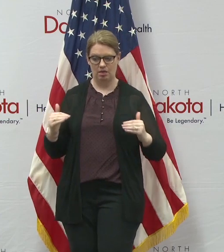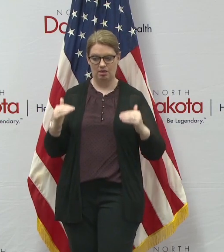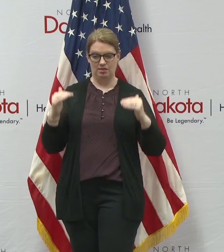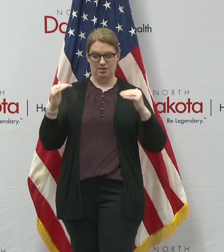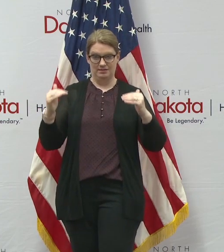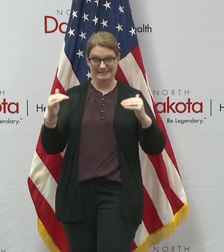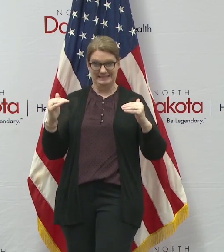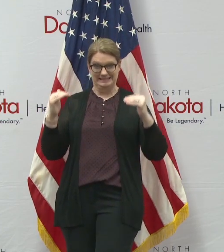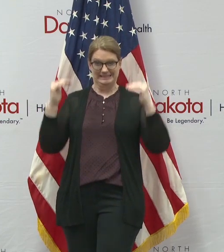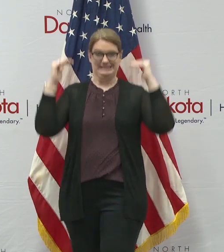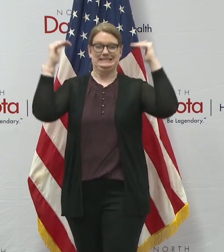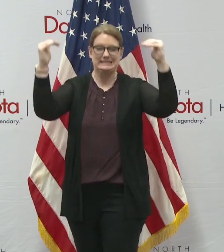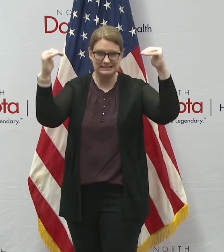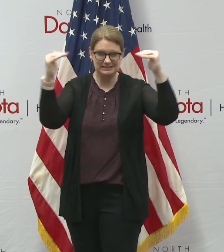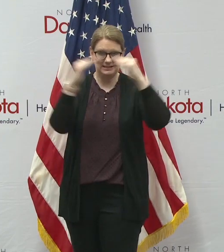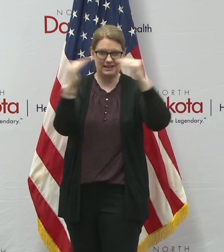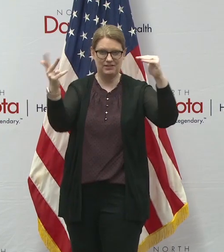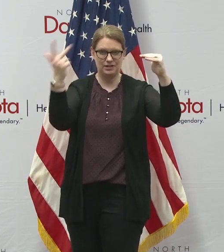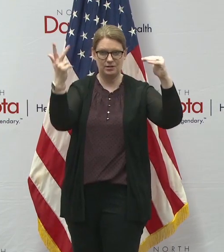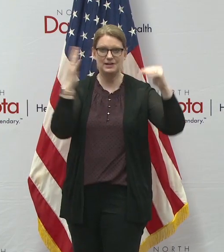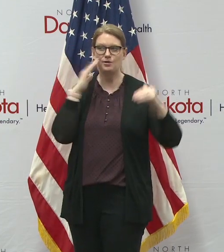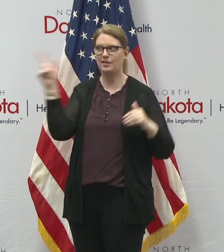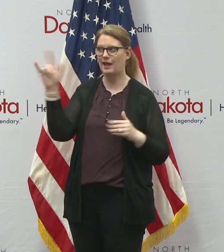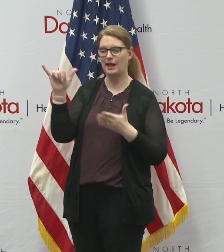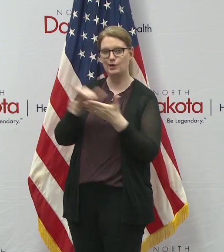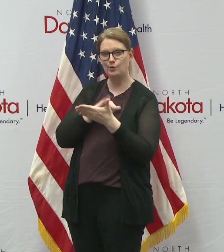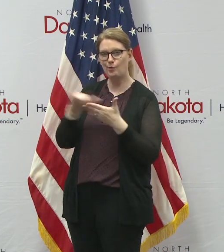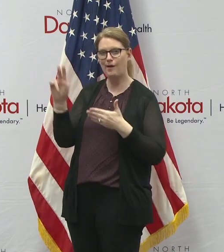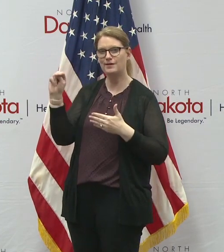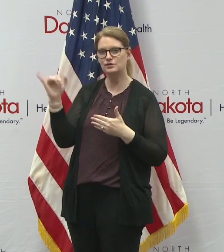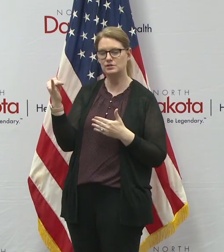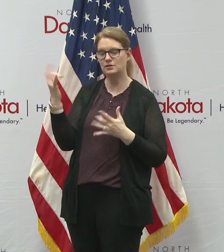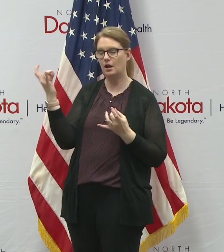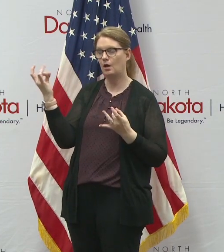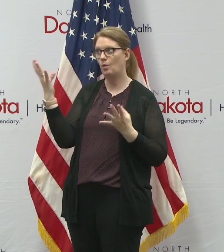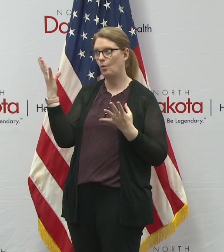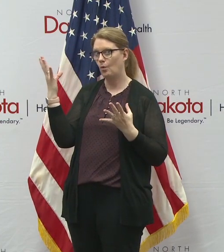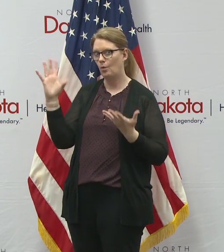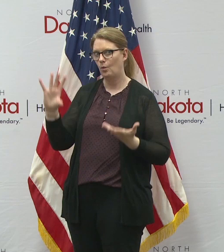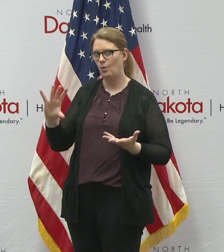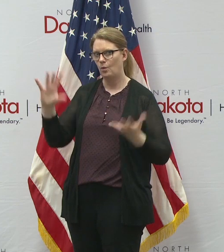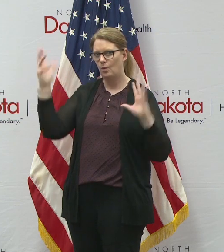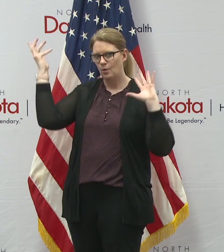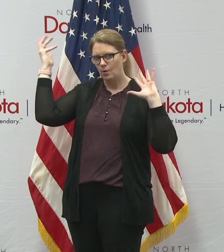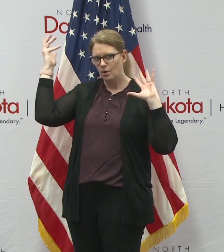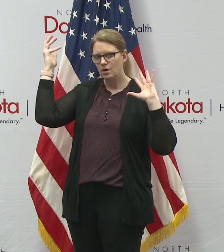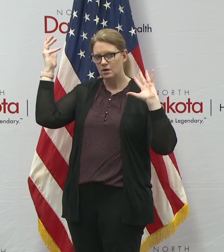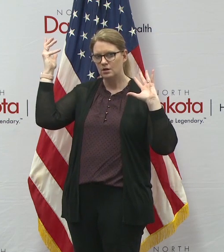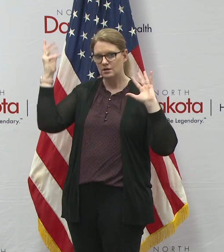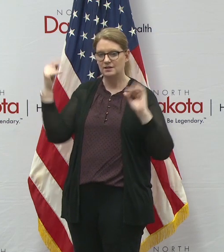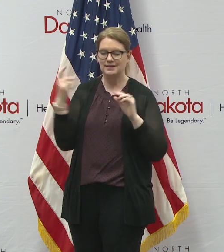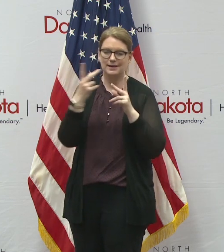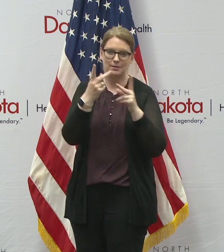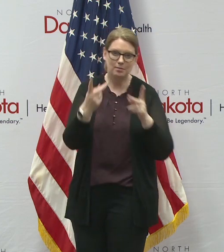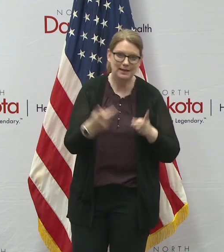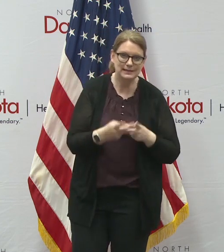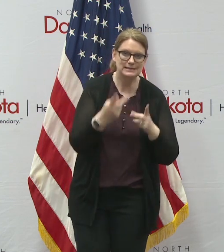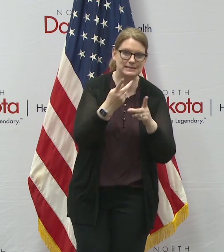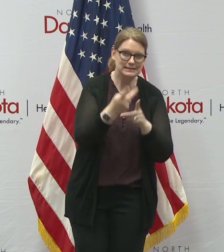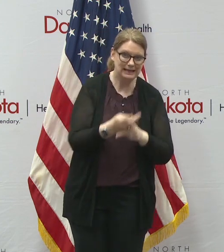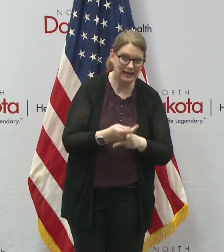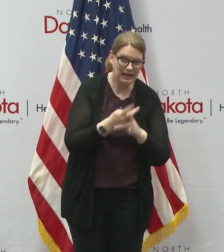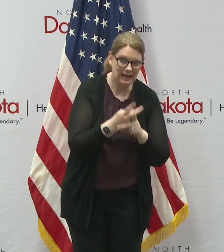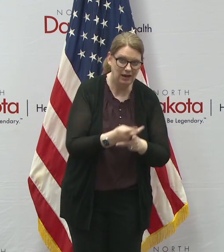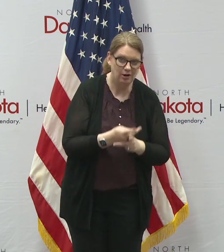to the case, or if you're like a New York or New Jersey where things are really spiraling, not only do you need places to care for the people that